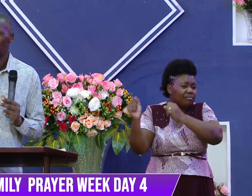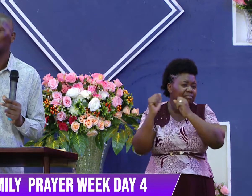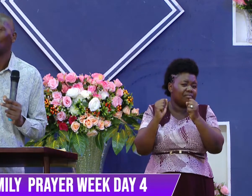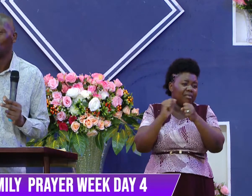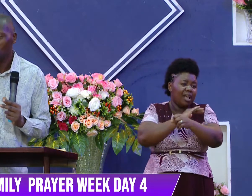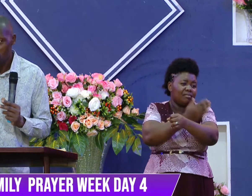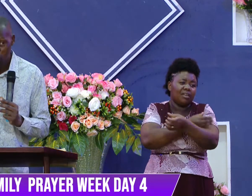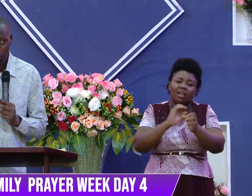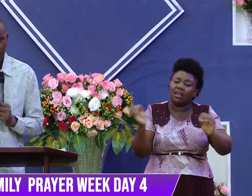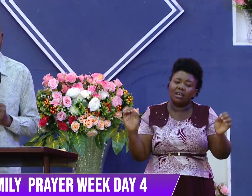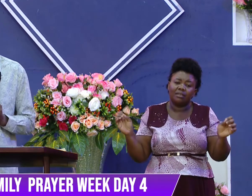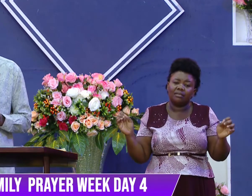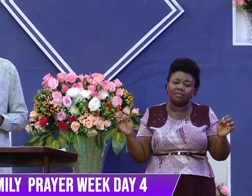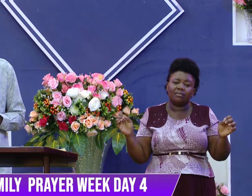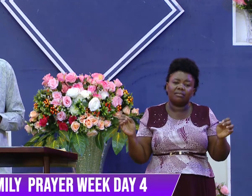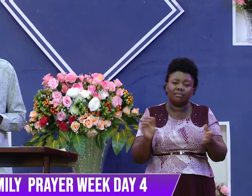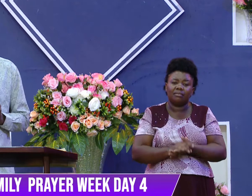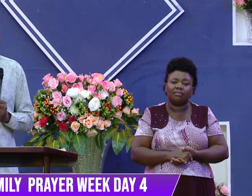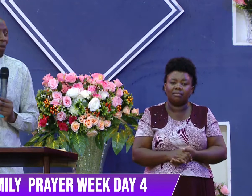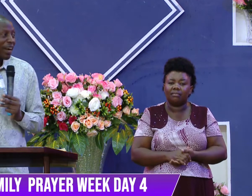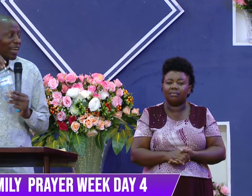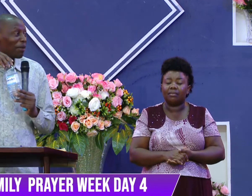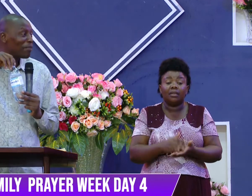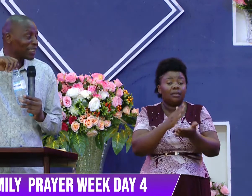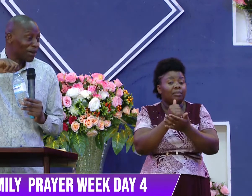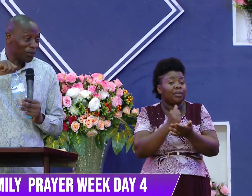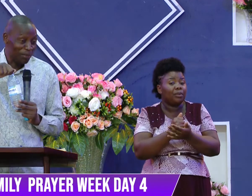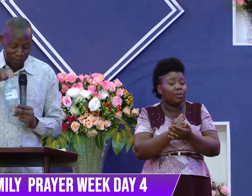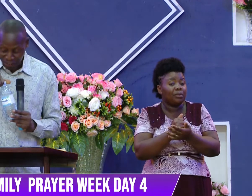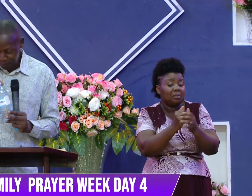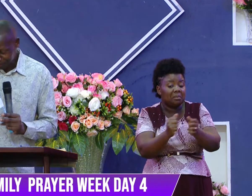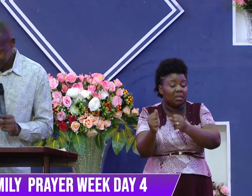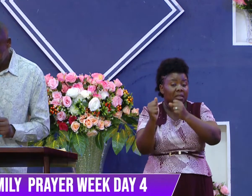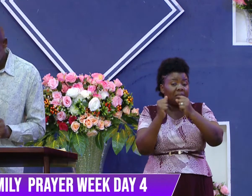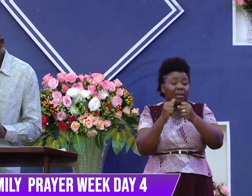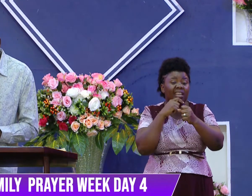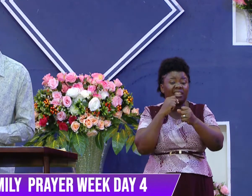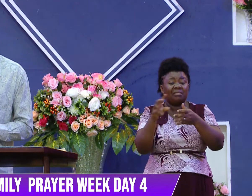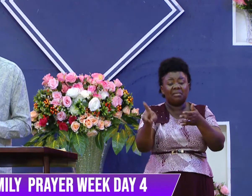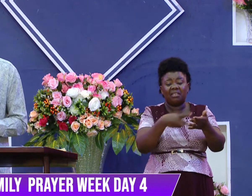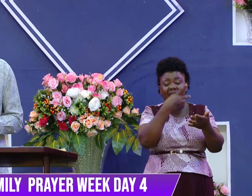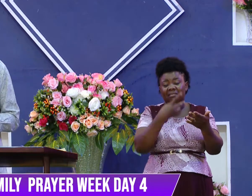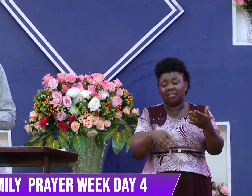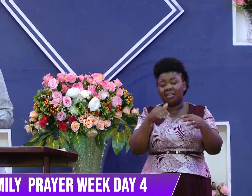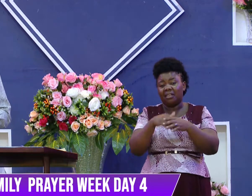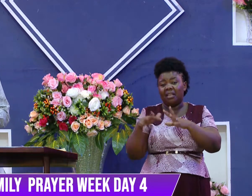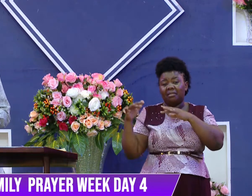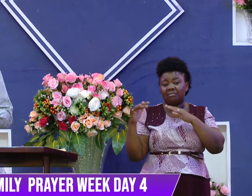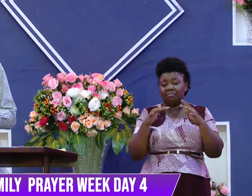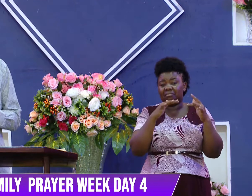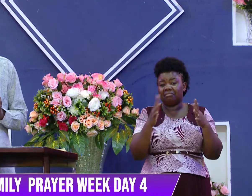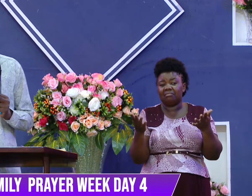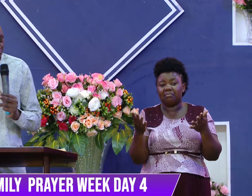Therefore, let's not be threatened with power and anointing. Because even the mighty men have fallen